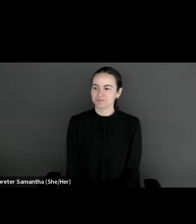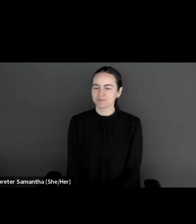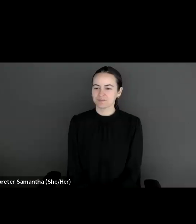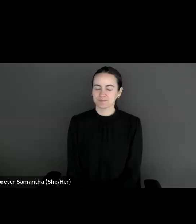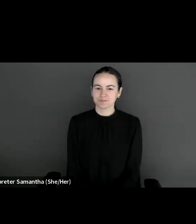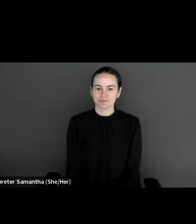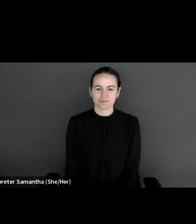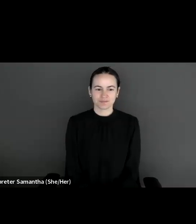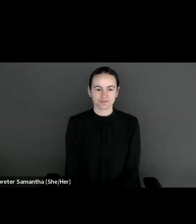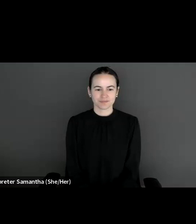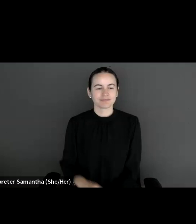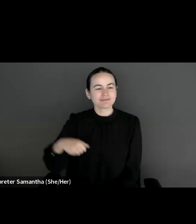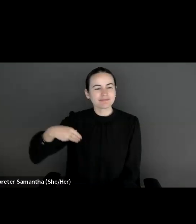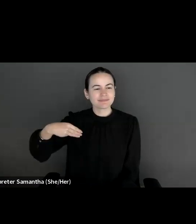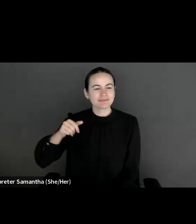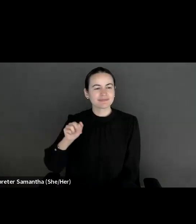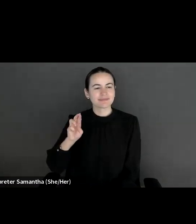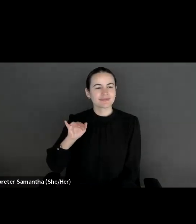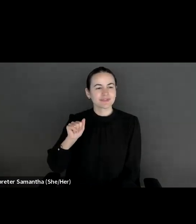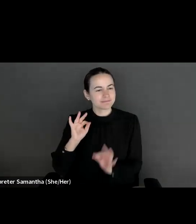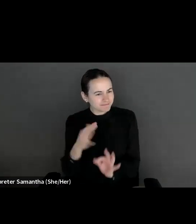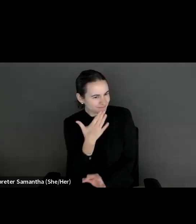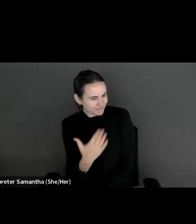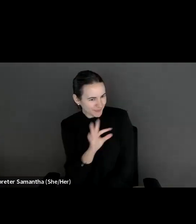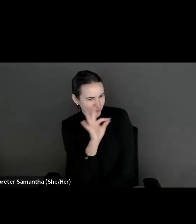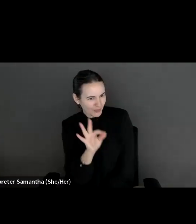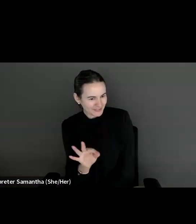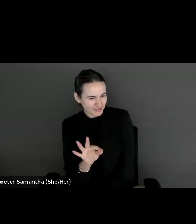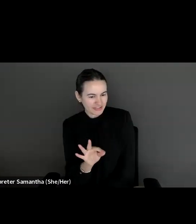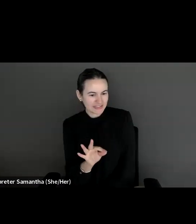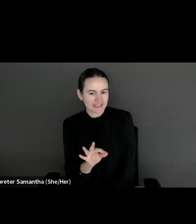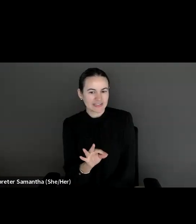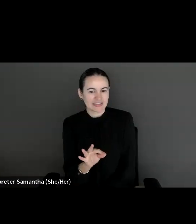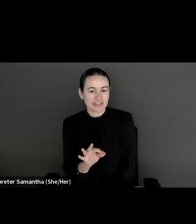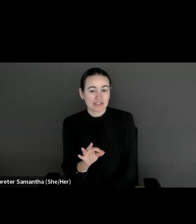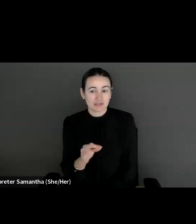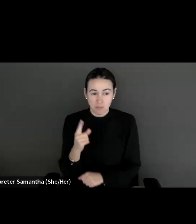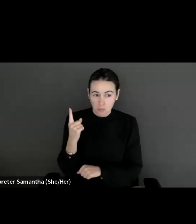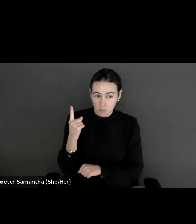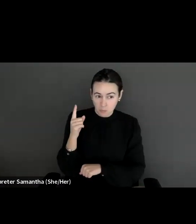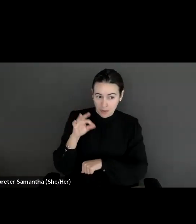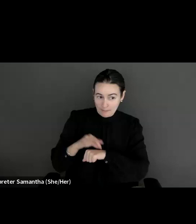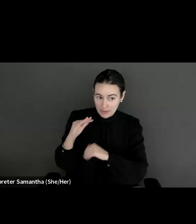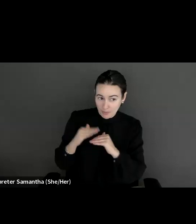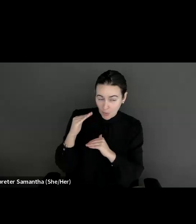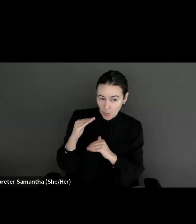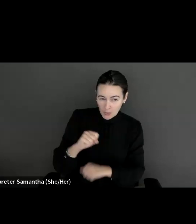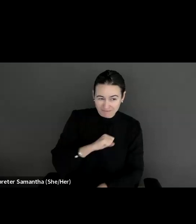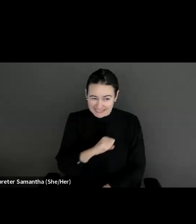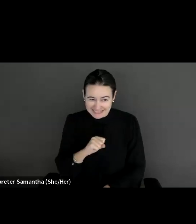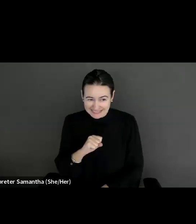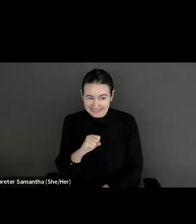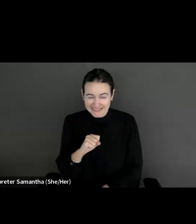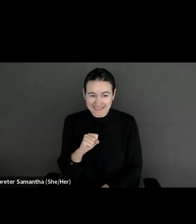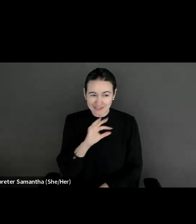Thank you, Joaquin, for your question. We have an extra minute for a very fast question. If there are none,